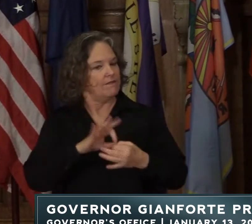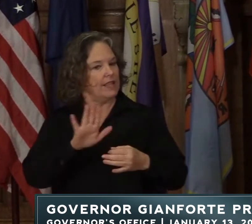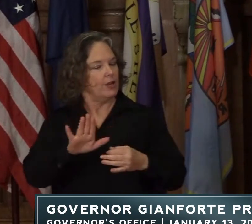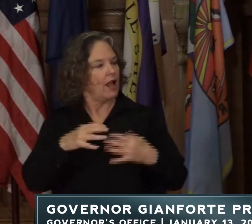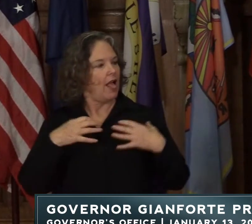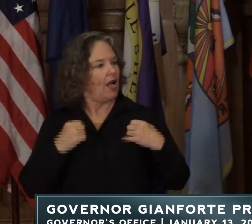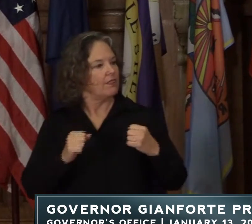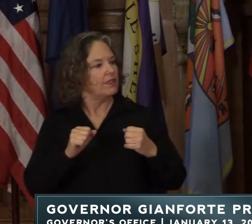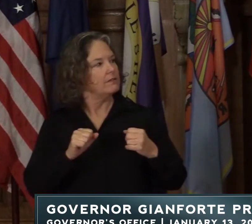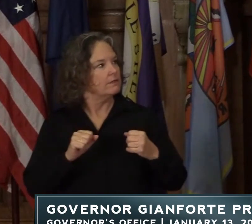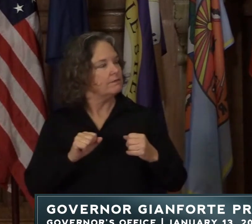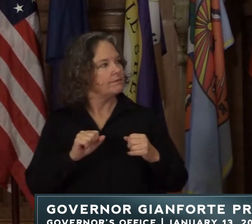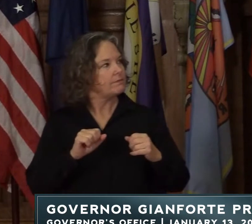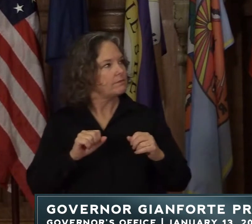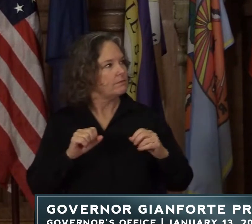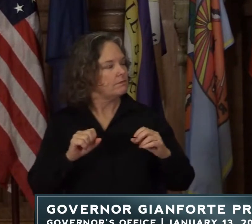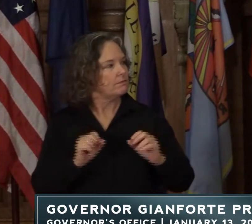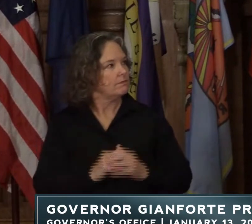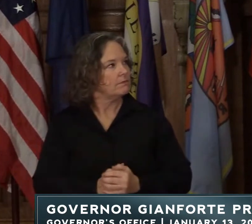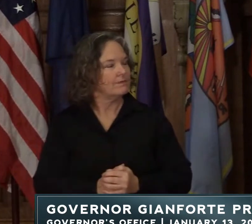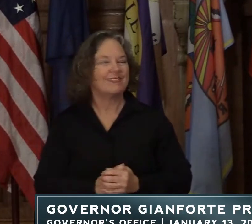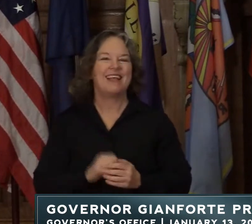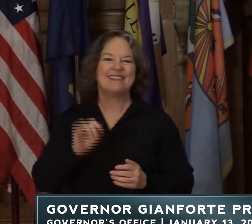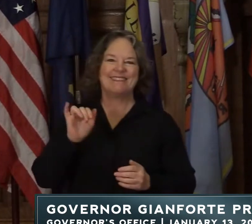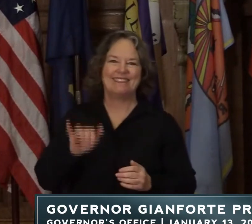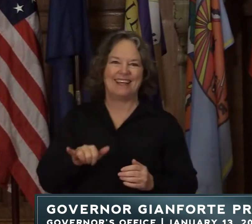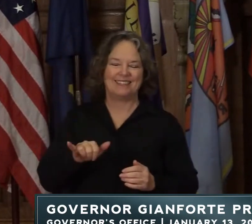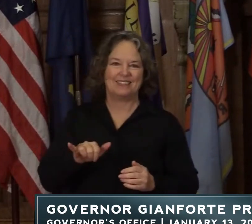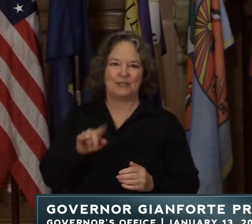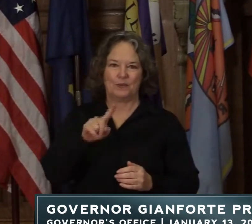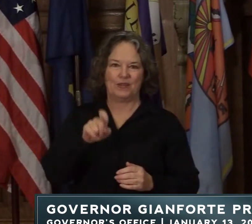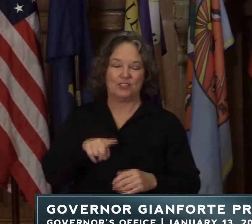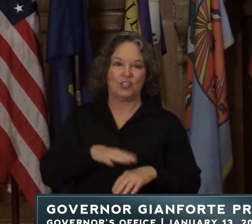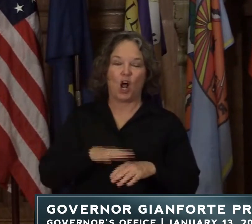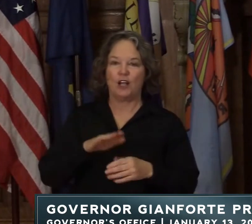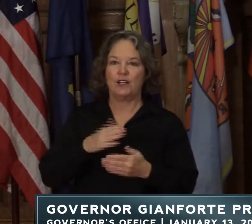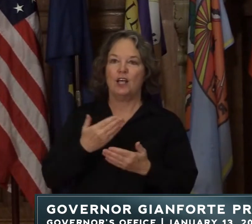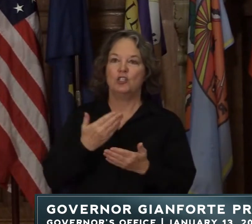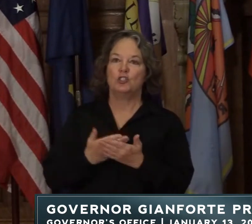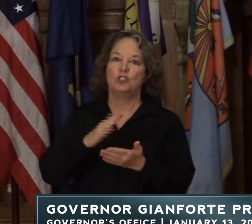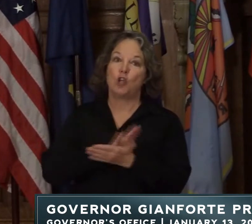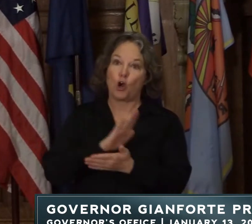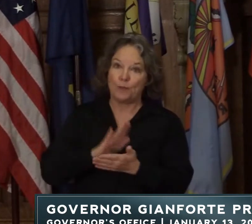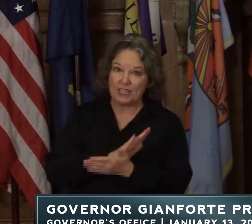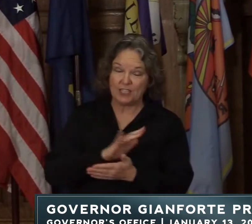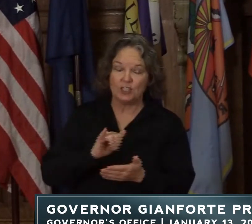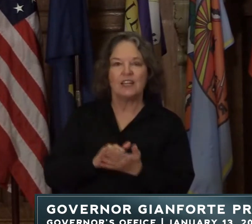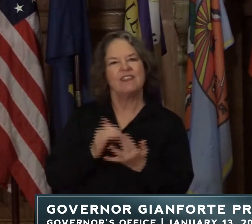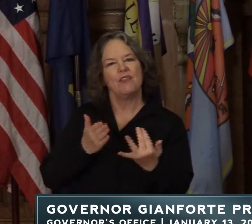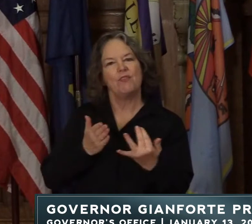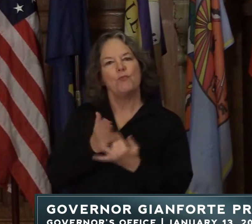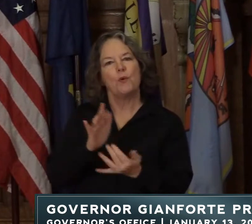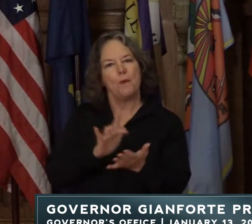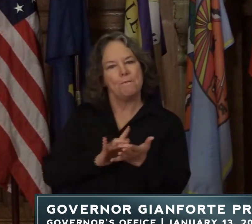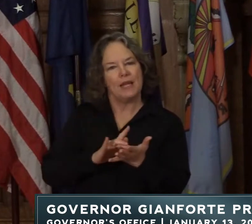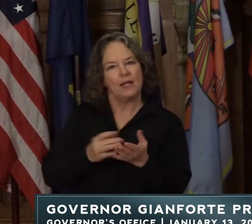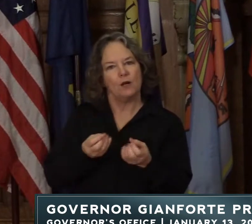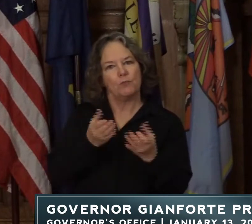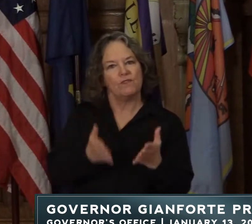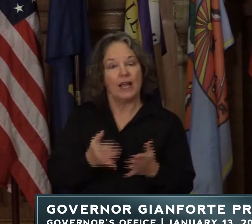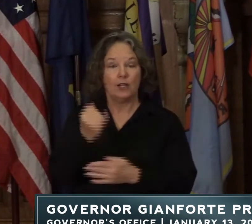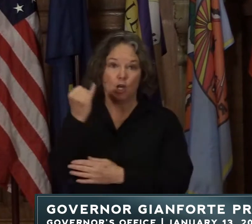does that look like? So I think that, Holly, I think the question is on the documentation. That would be through their medical provider if there's